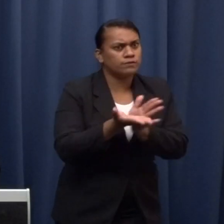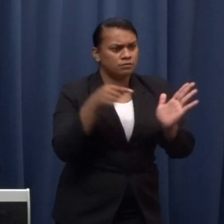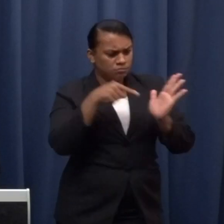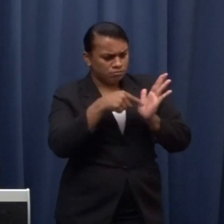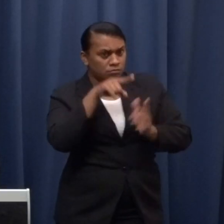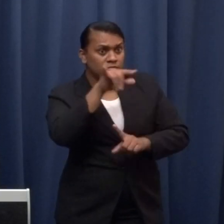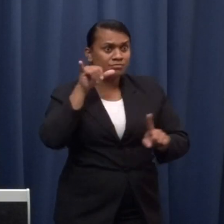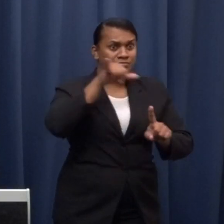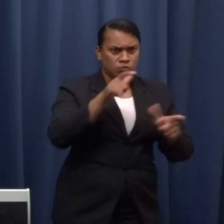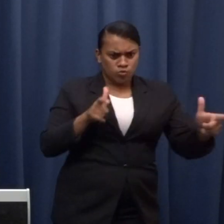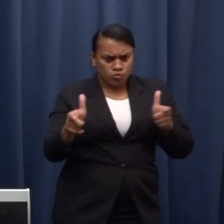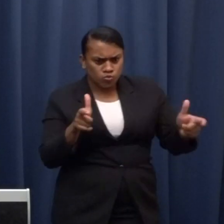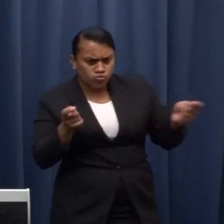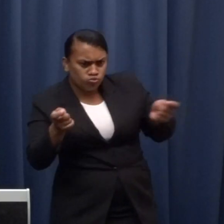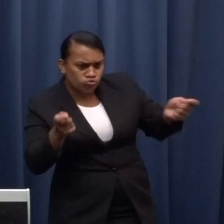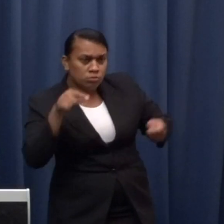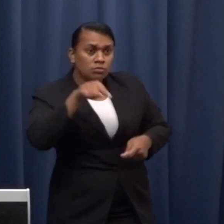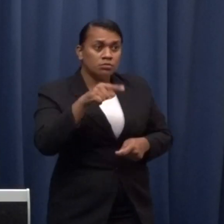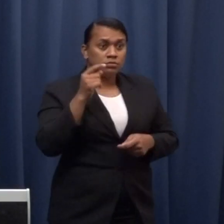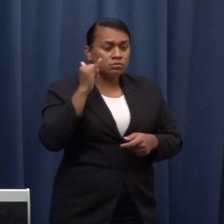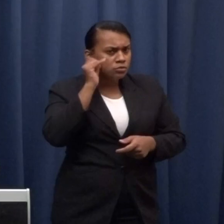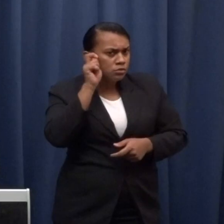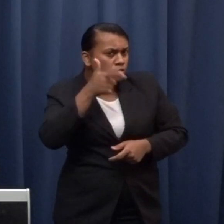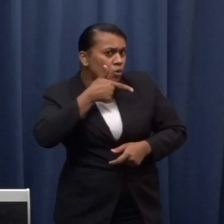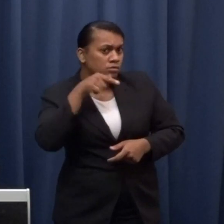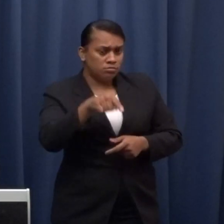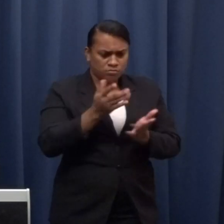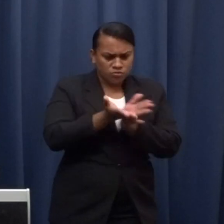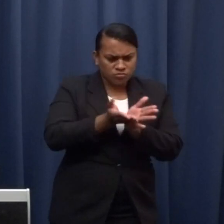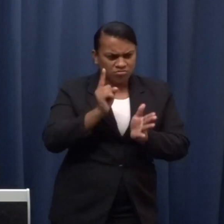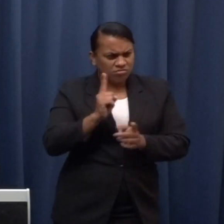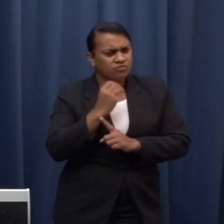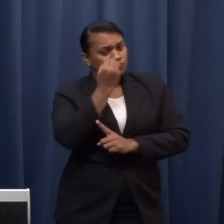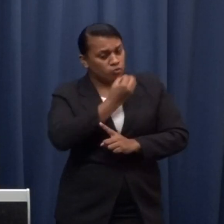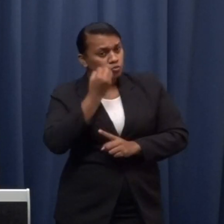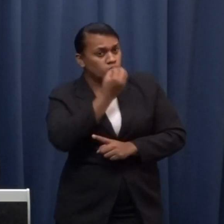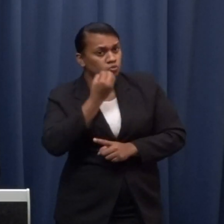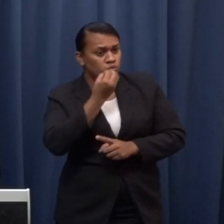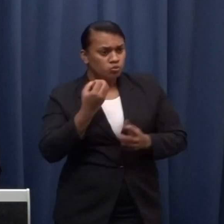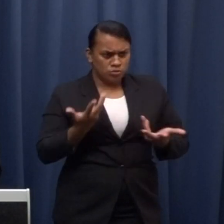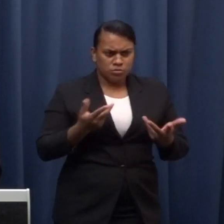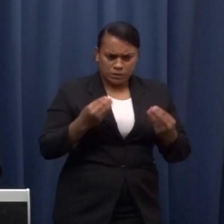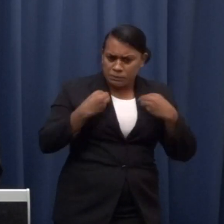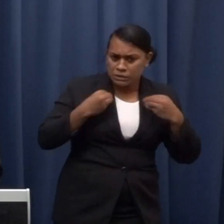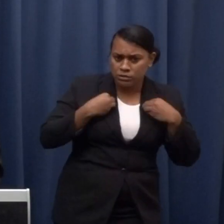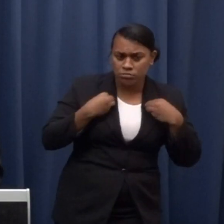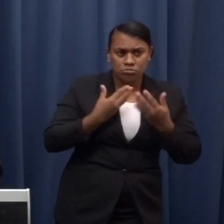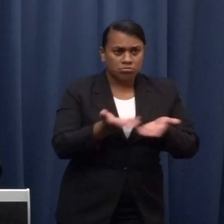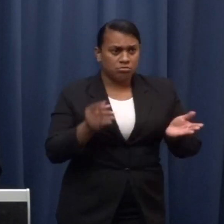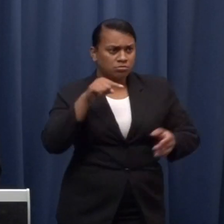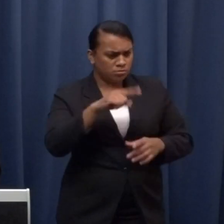aviation, telecommunication services, food and sanitary manufacturing plants, electricity